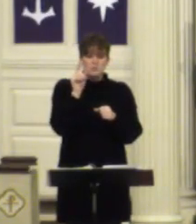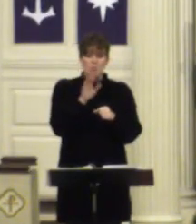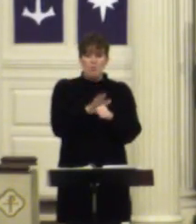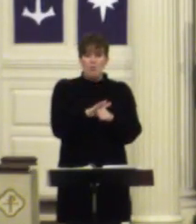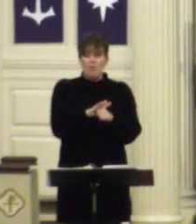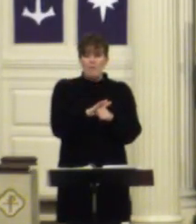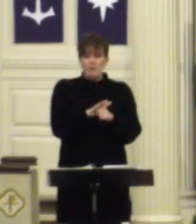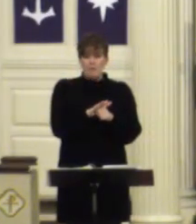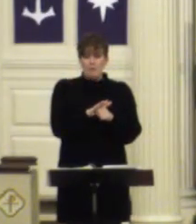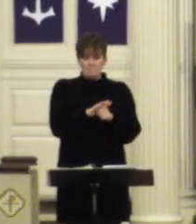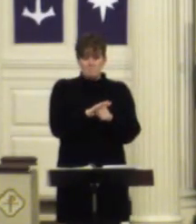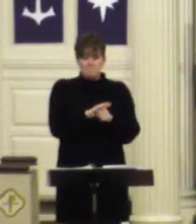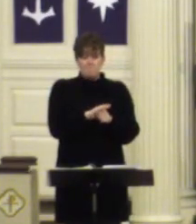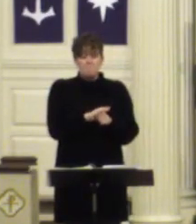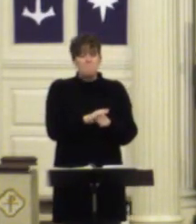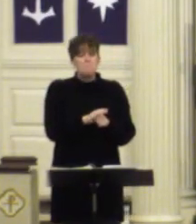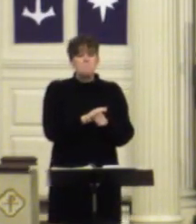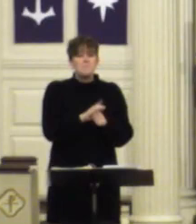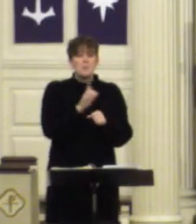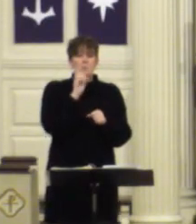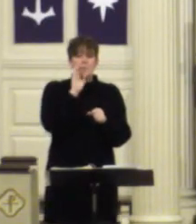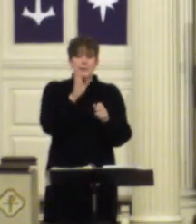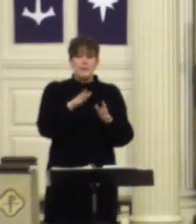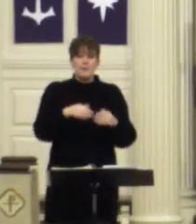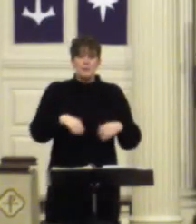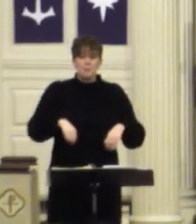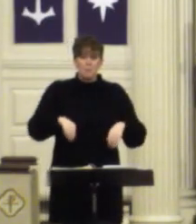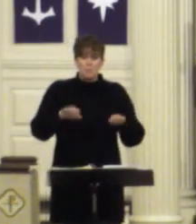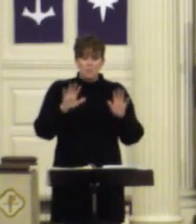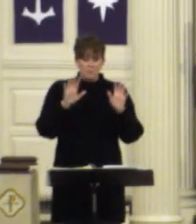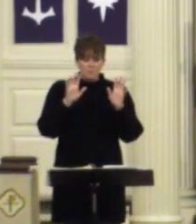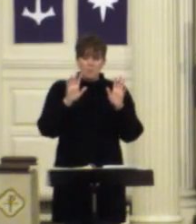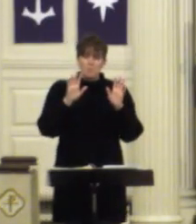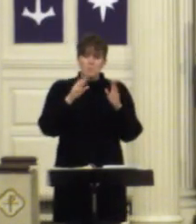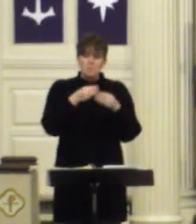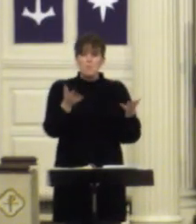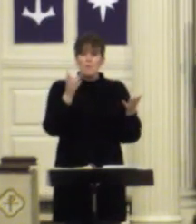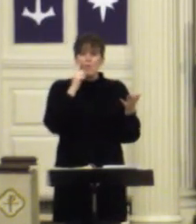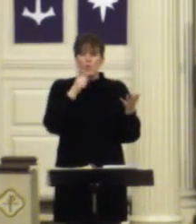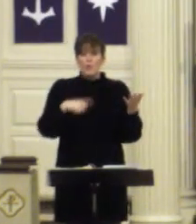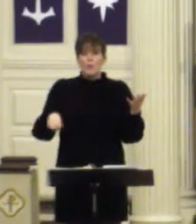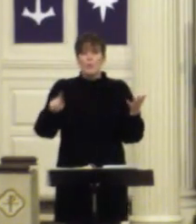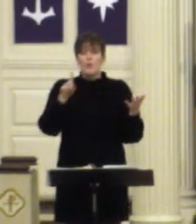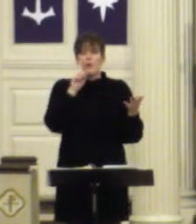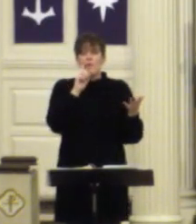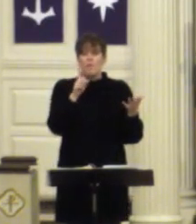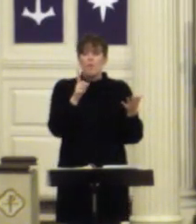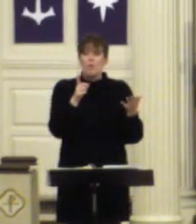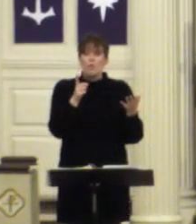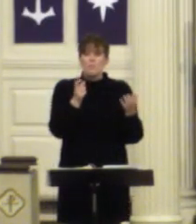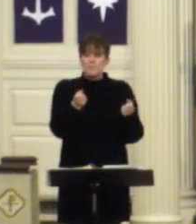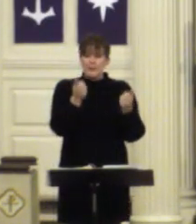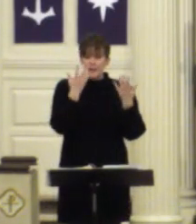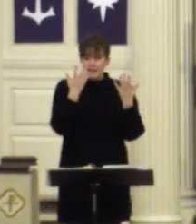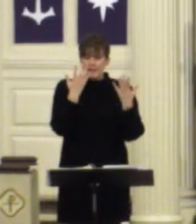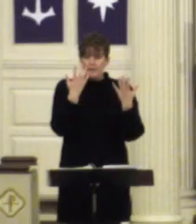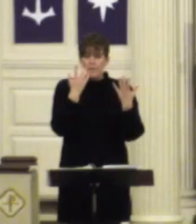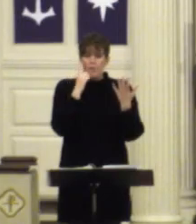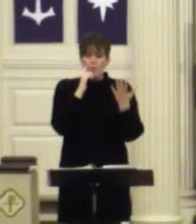eternal covenant, which will be poured out for you and for many for